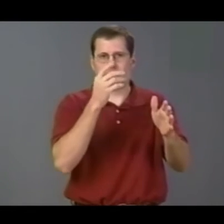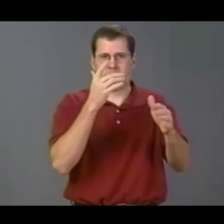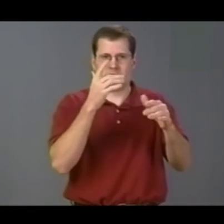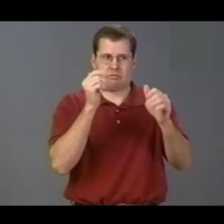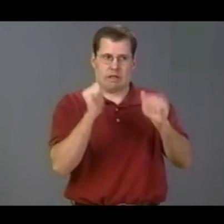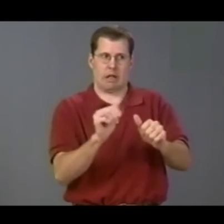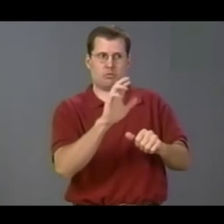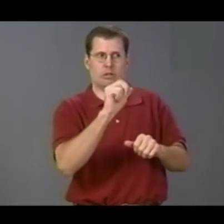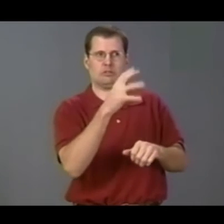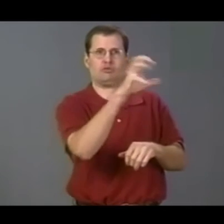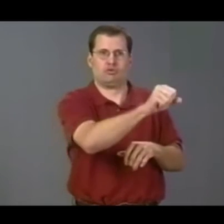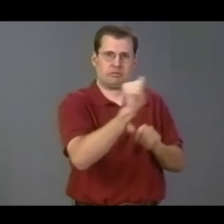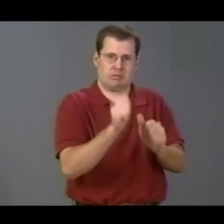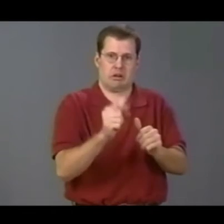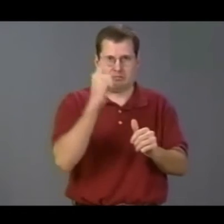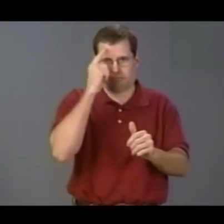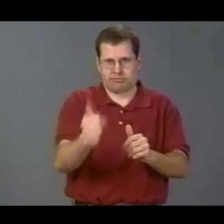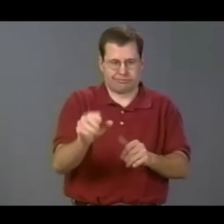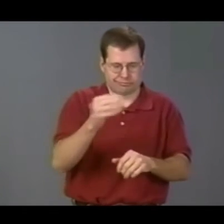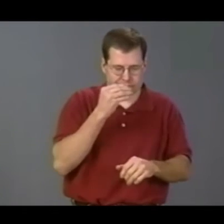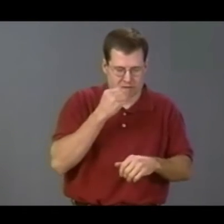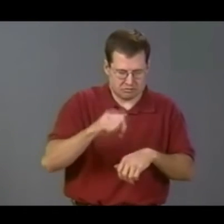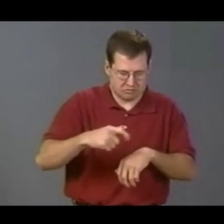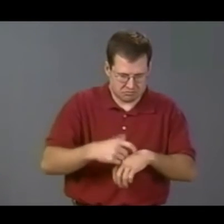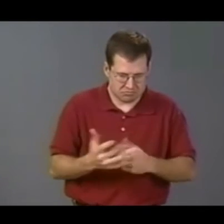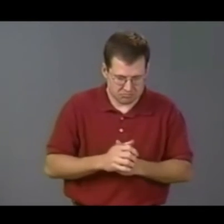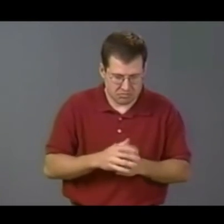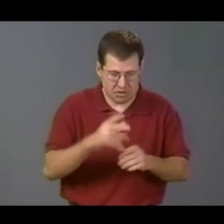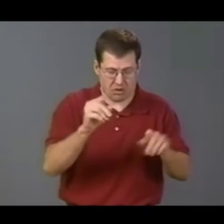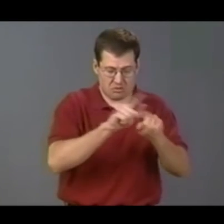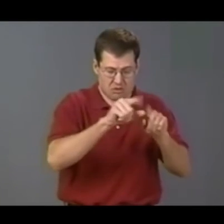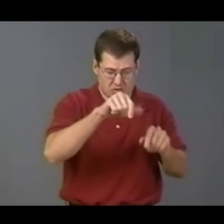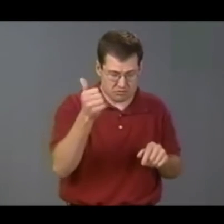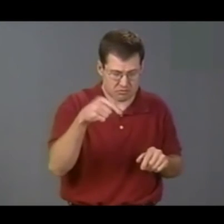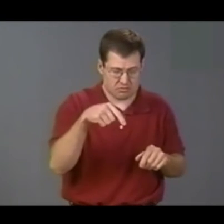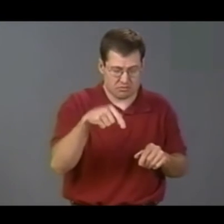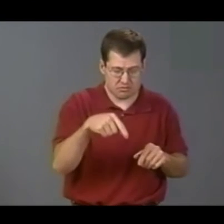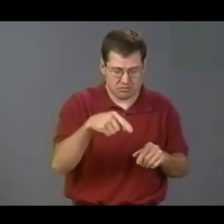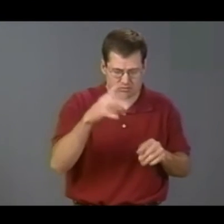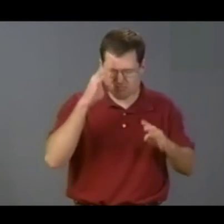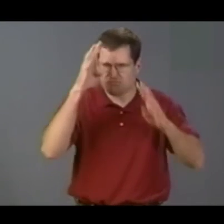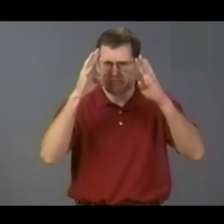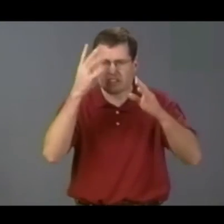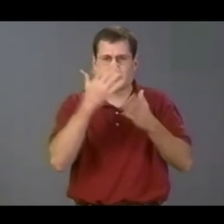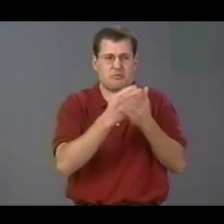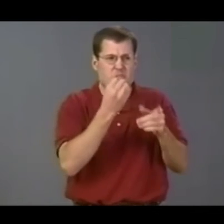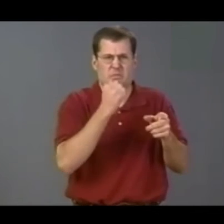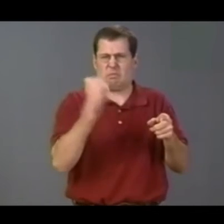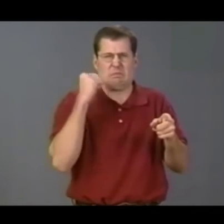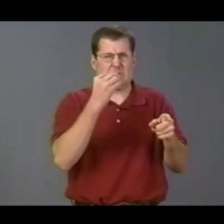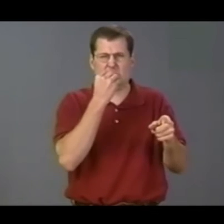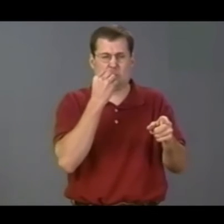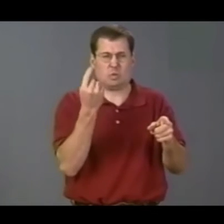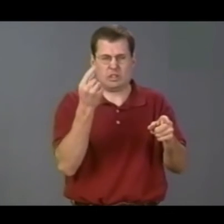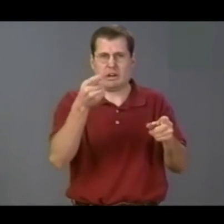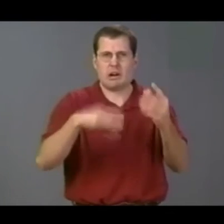to go play, then, maybe you can tell them, take some food, then go play, come back and get some food. But